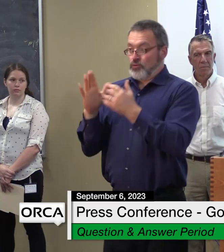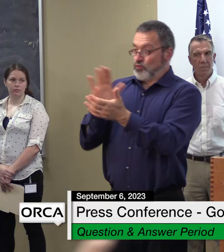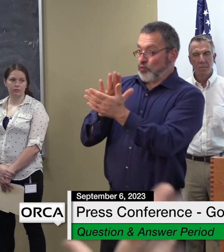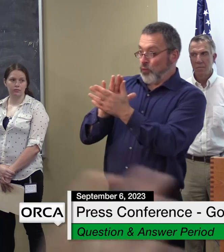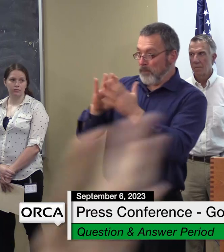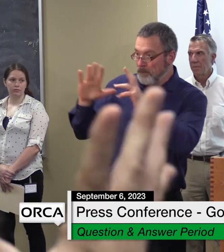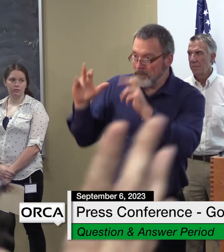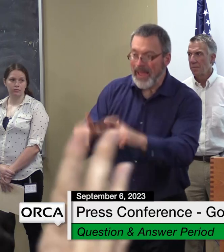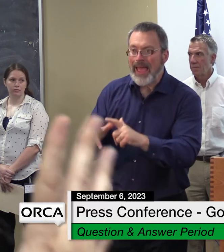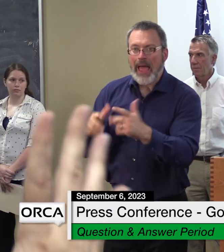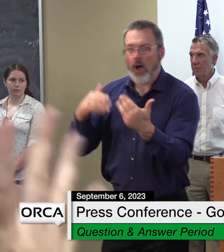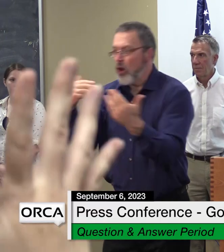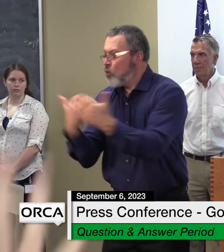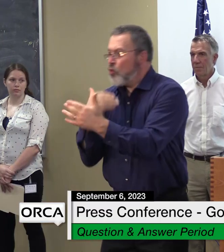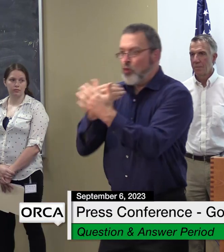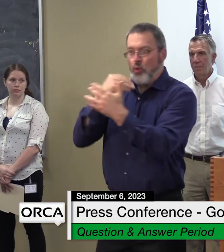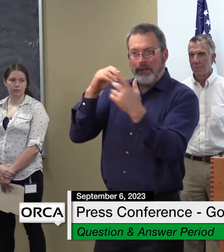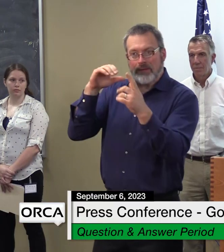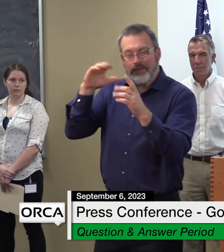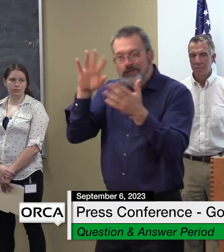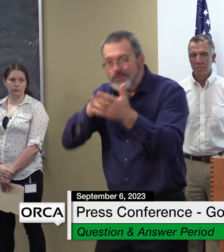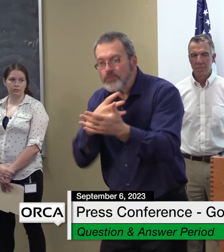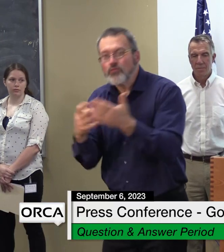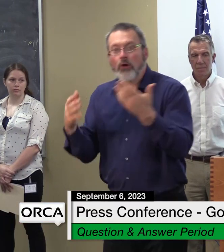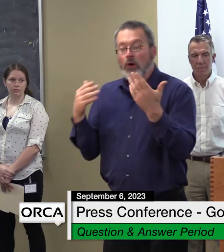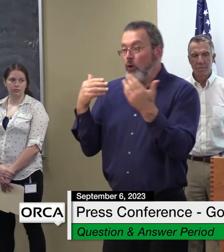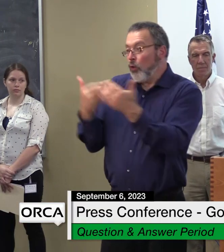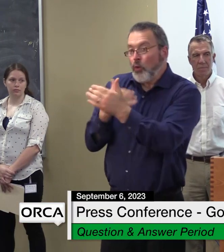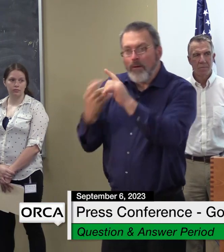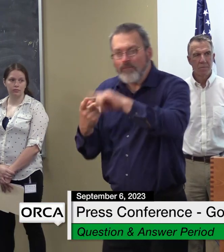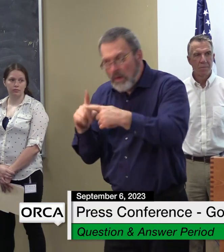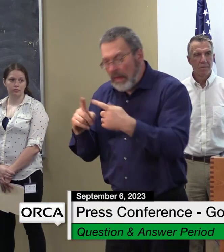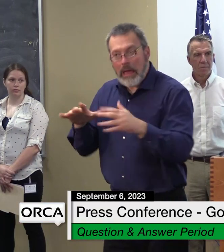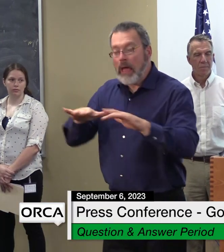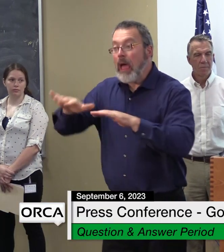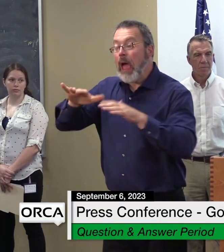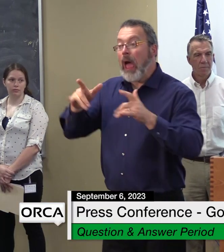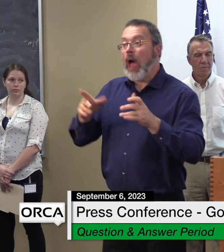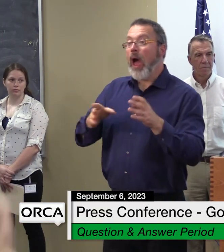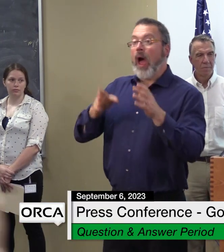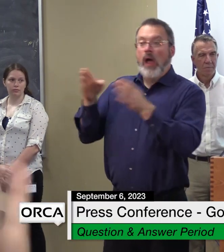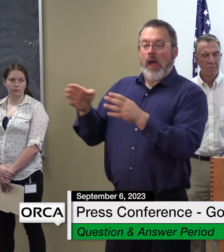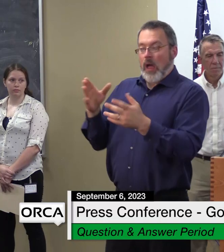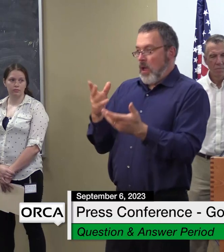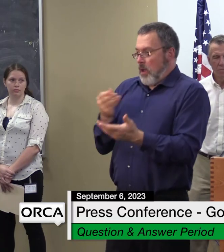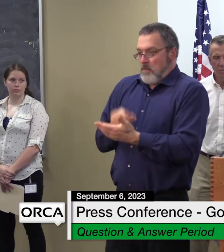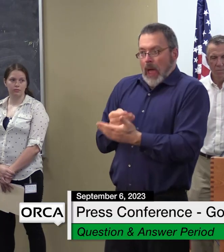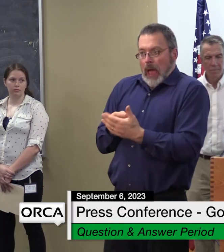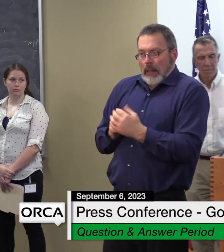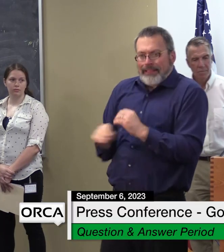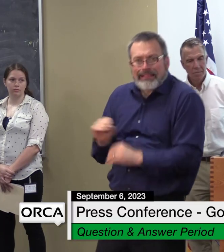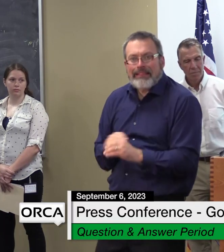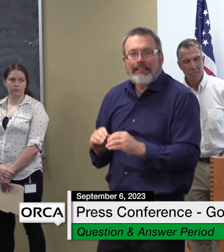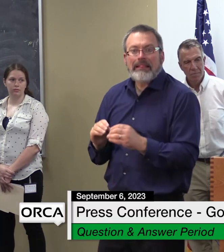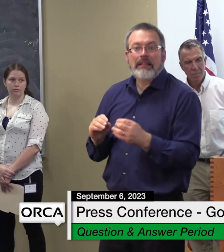parental stress, financial stress in their home life, those are all reasons that can really erode stability, which is really important for child